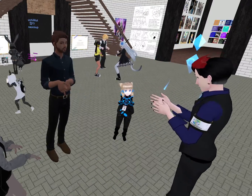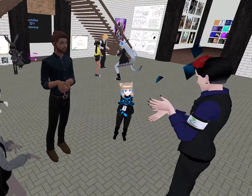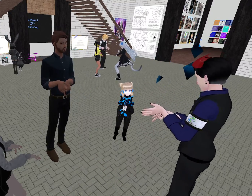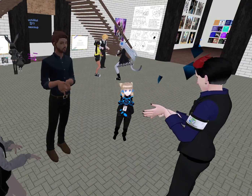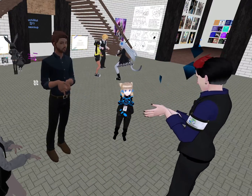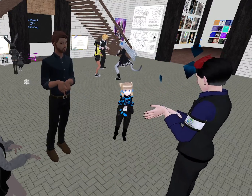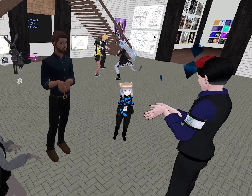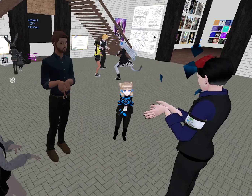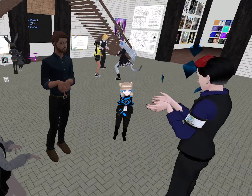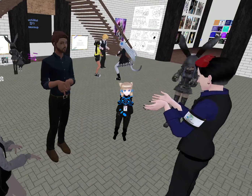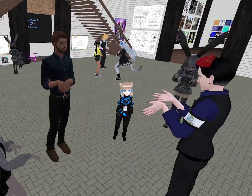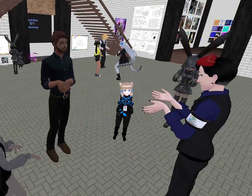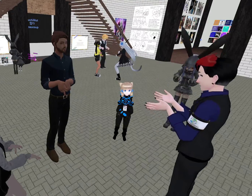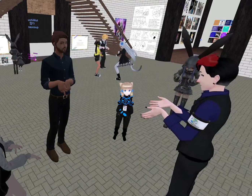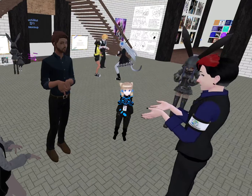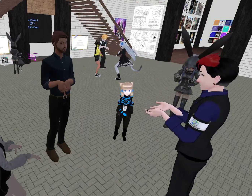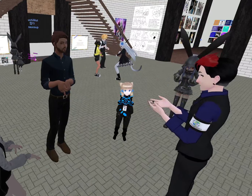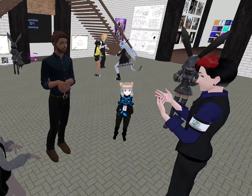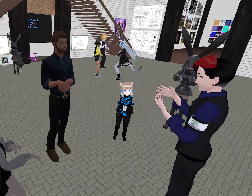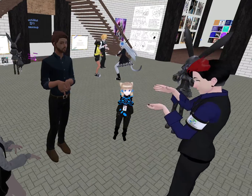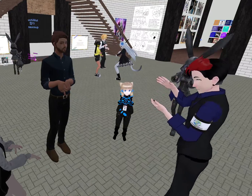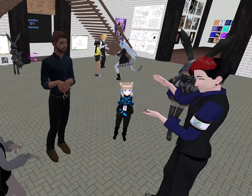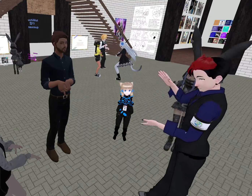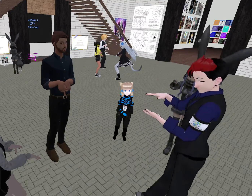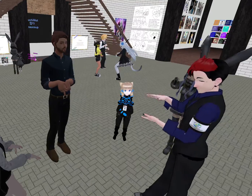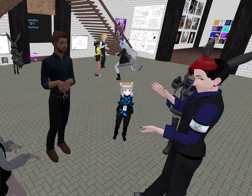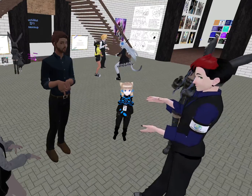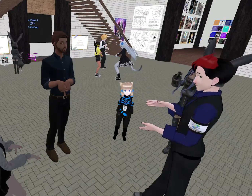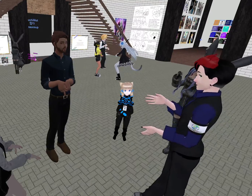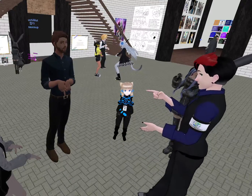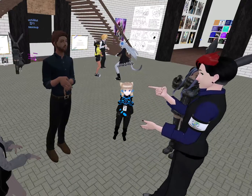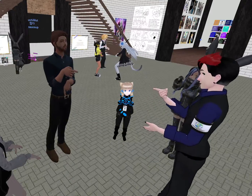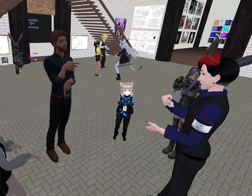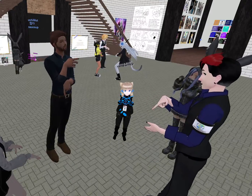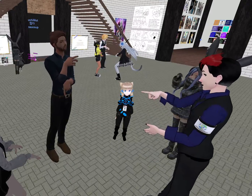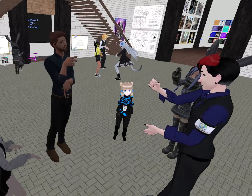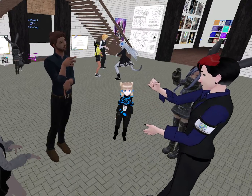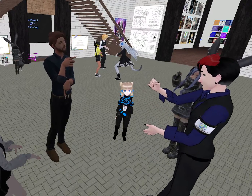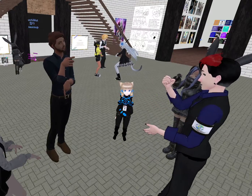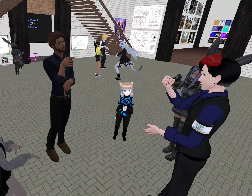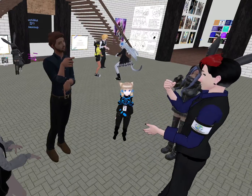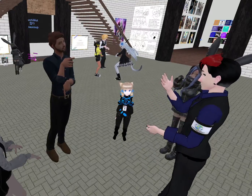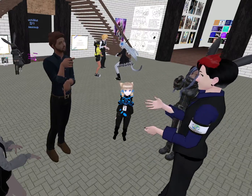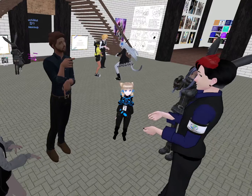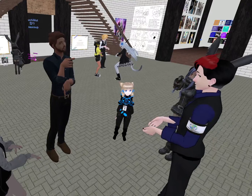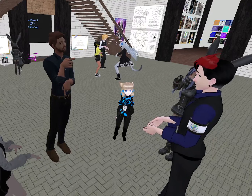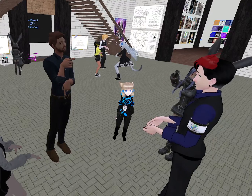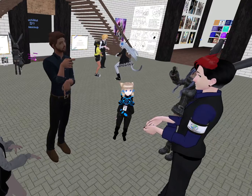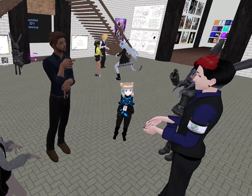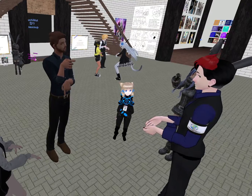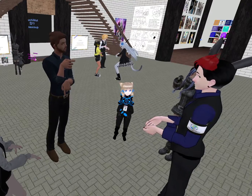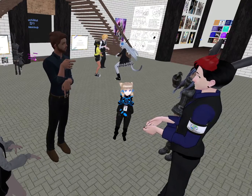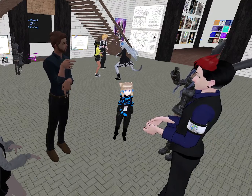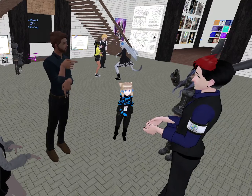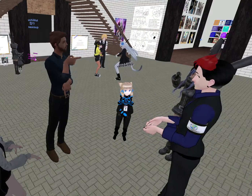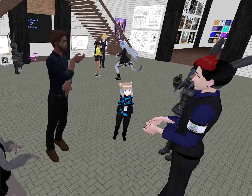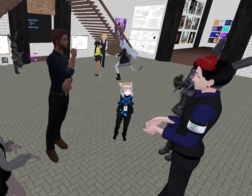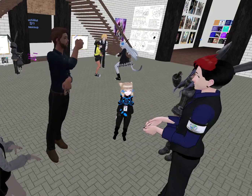like freaking out and they're like not able to communicate. They can gesture enough to be like, okay, yeah, I understand.